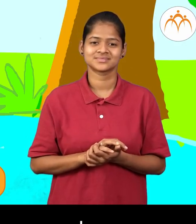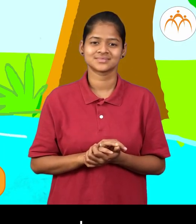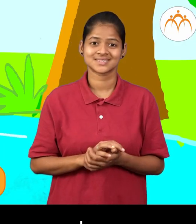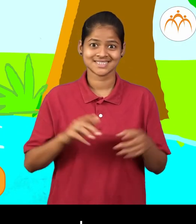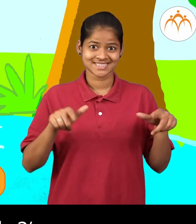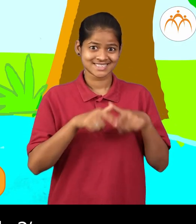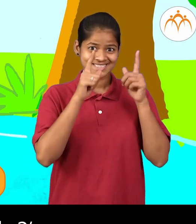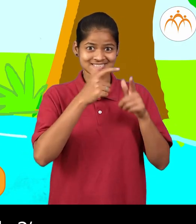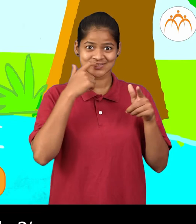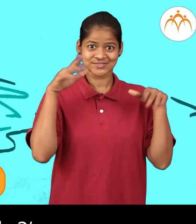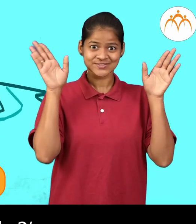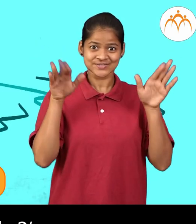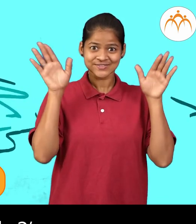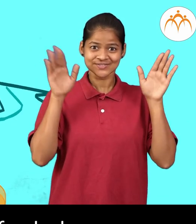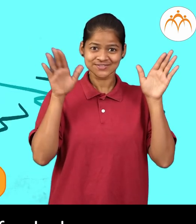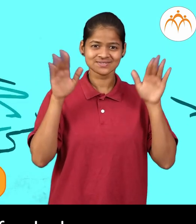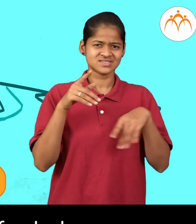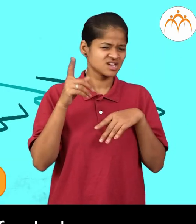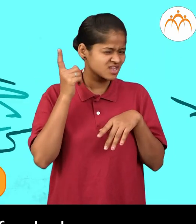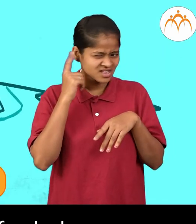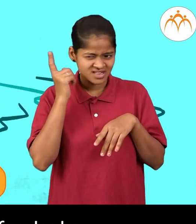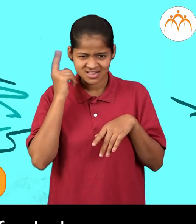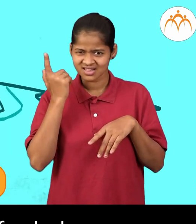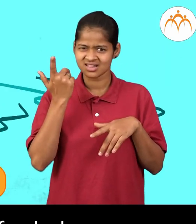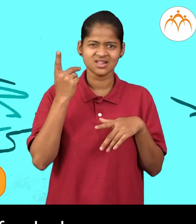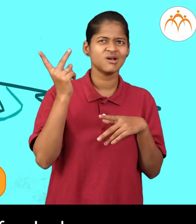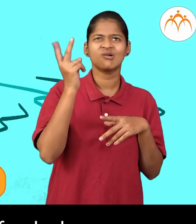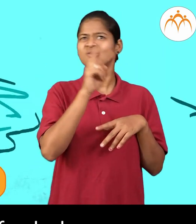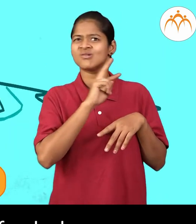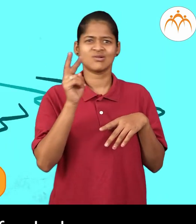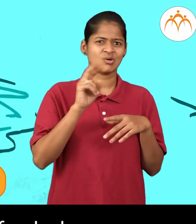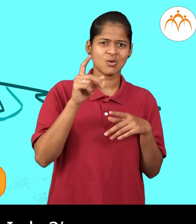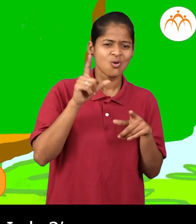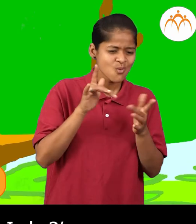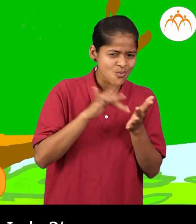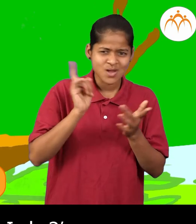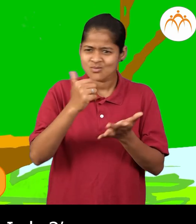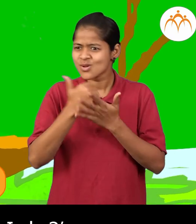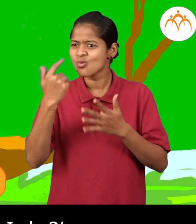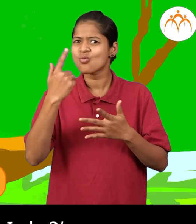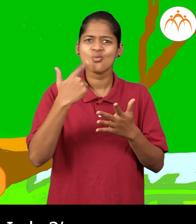what to do she called out for help what should i do